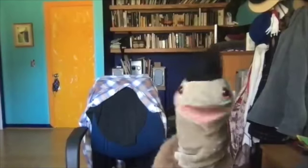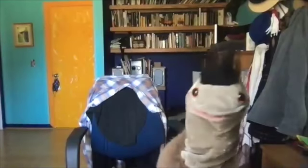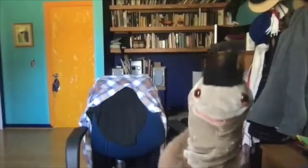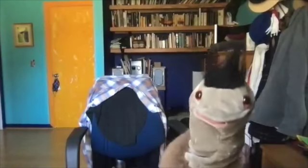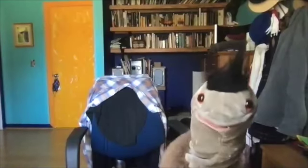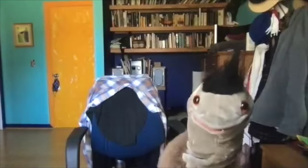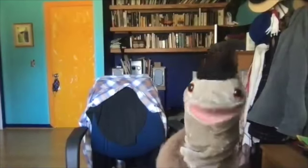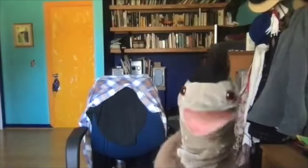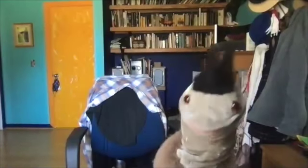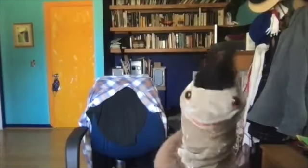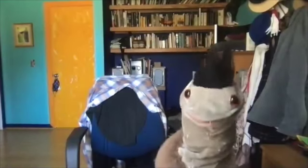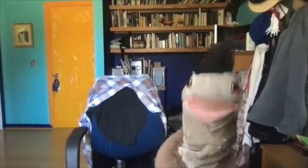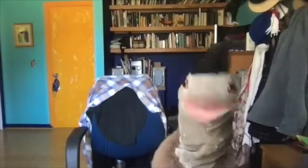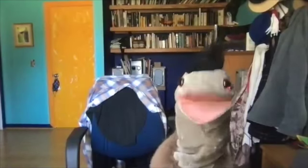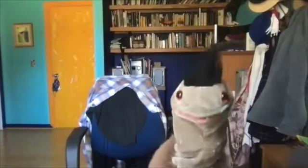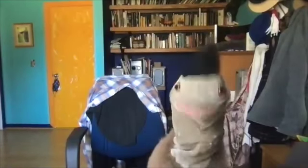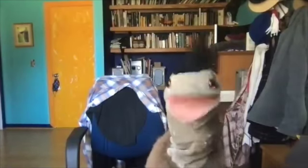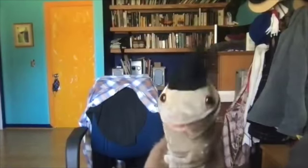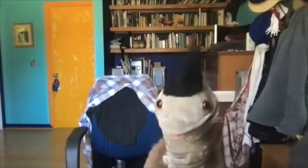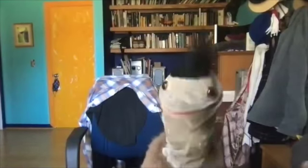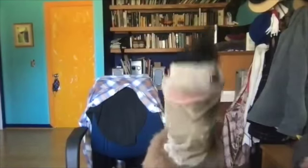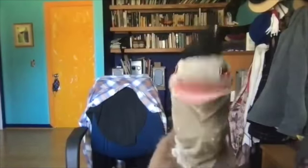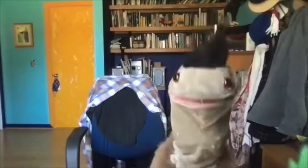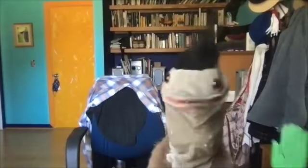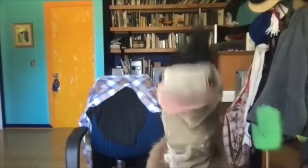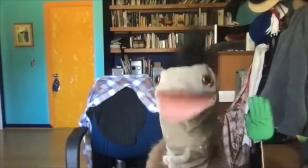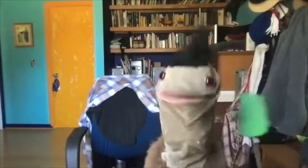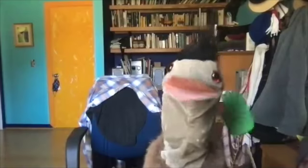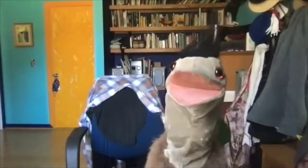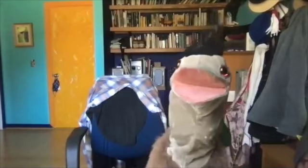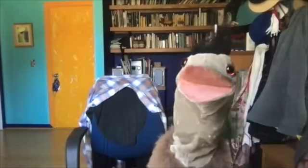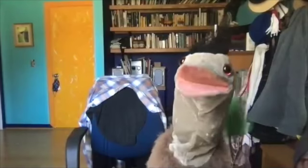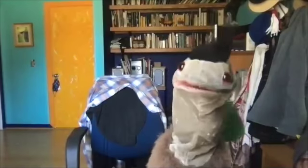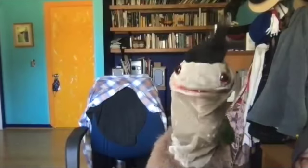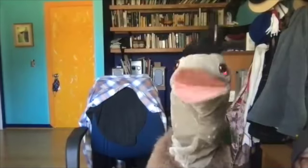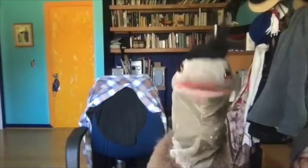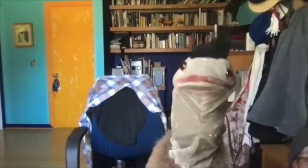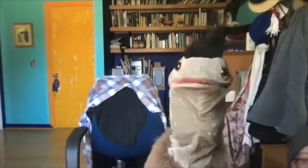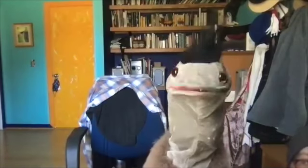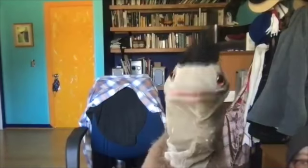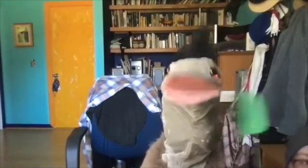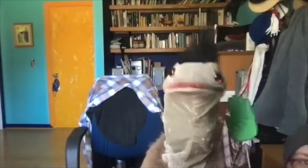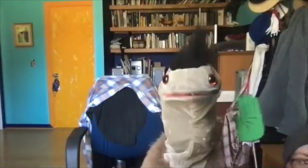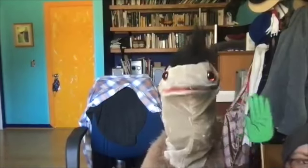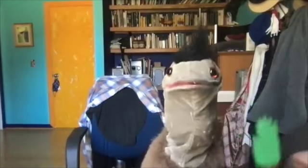yourselves. Pat yourself on the back. Go for it. Here, I'll do it too with my new hand. Here, pat myself on the back.